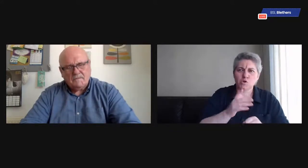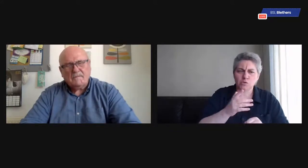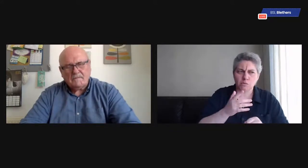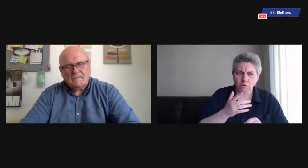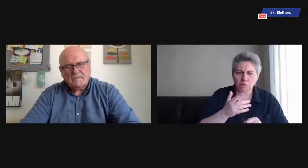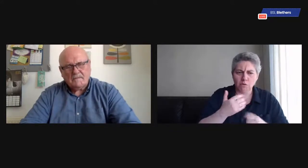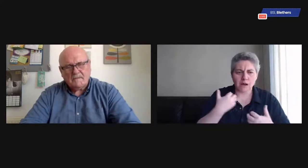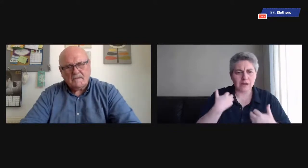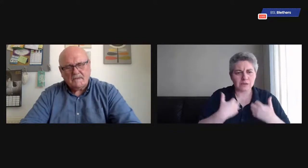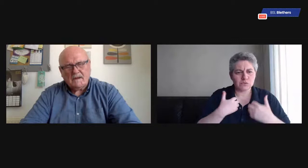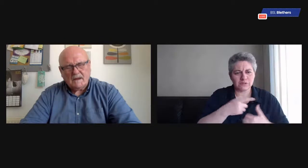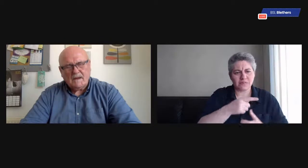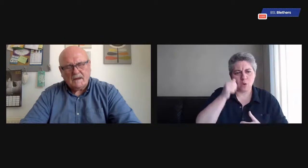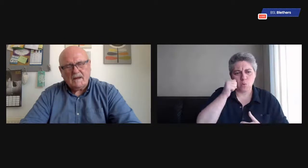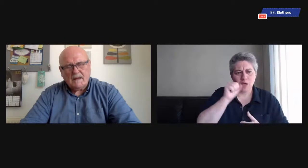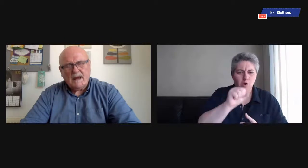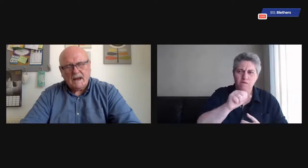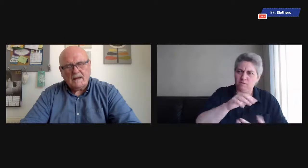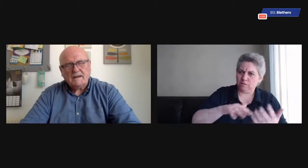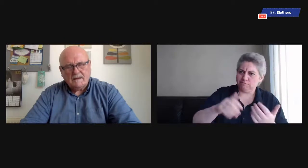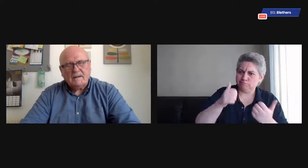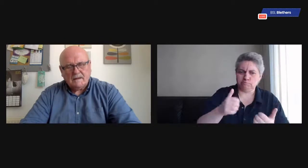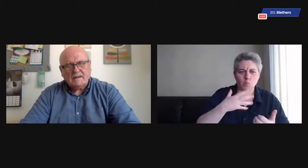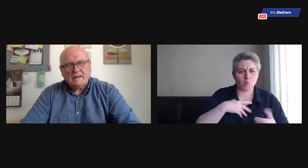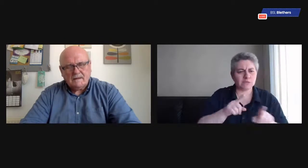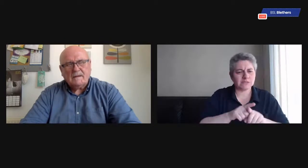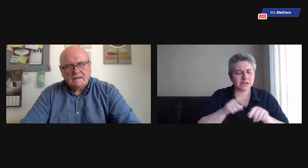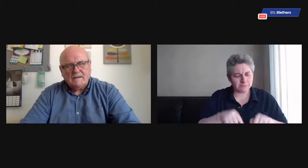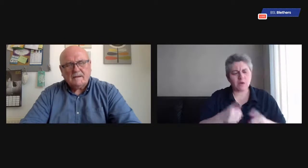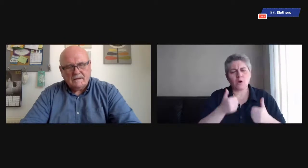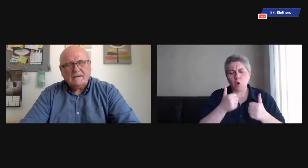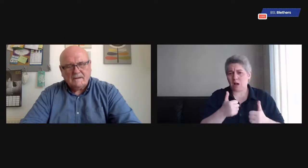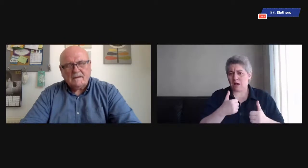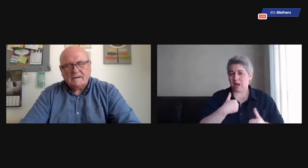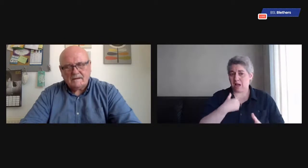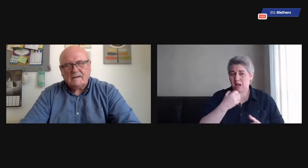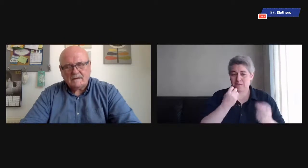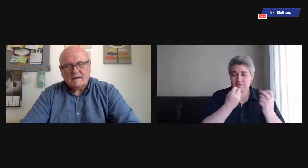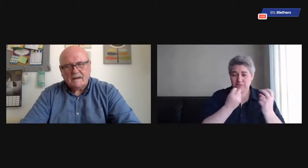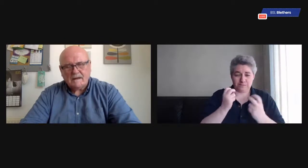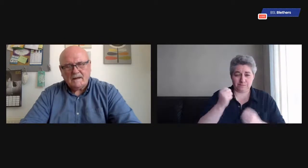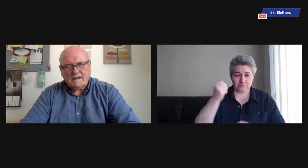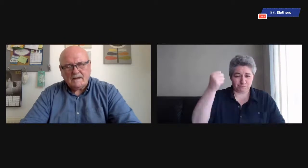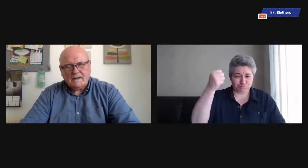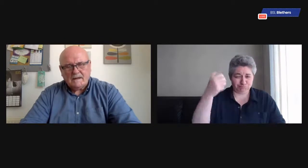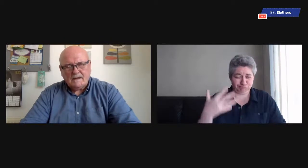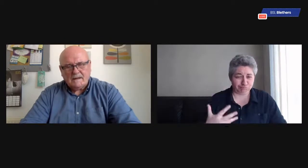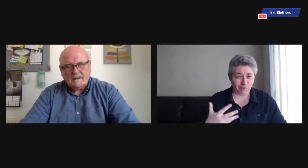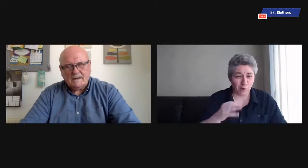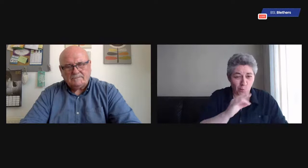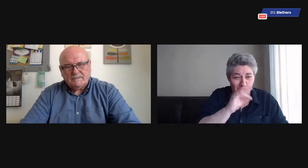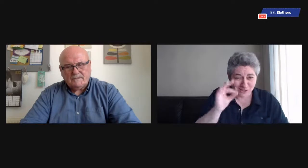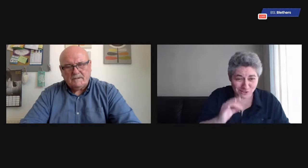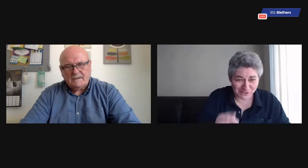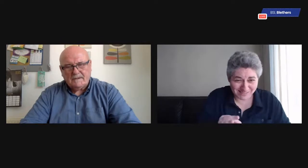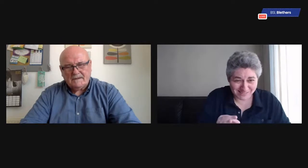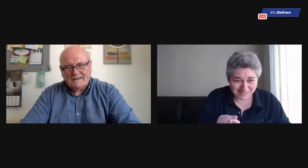So hopefully something will happen. So I don't think it's blocked in Scotland. I think we're just still at the